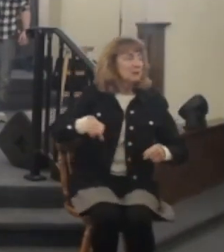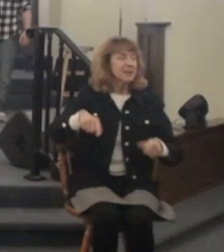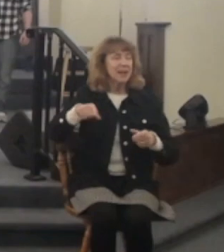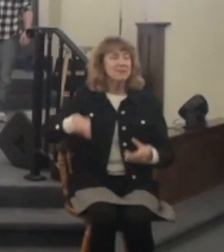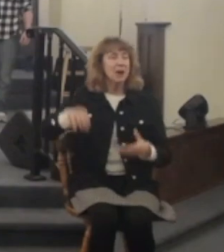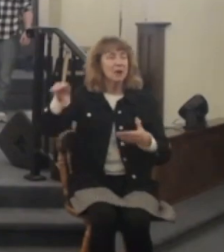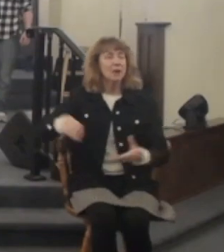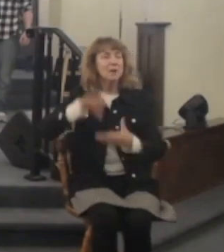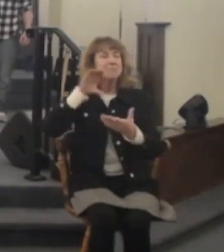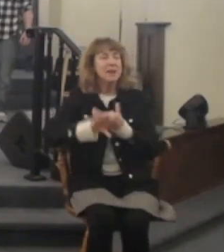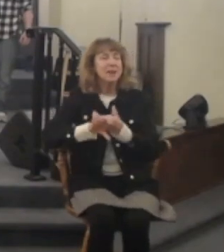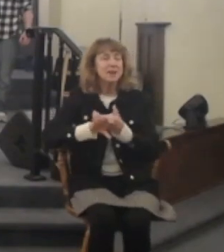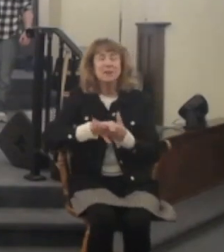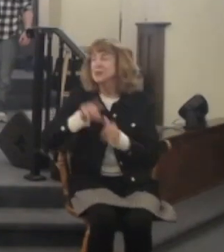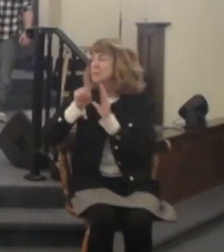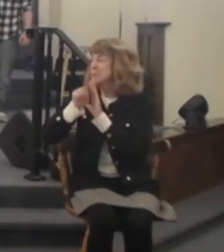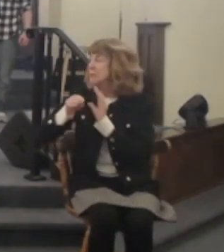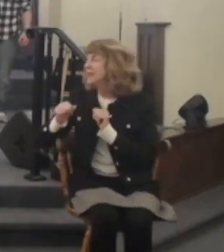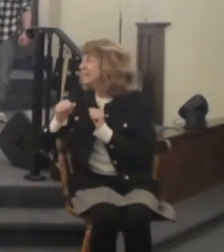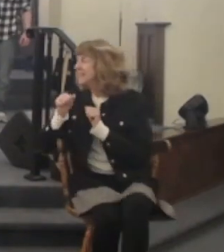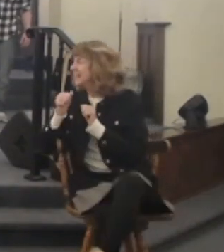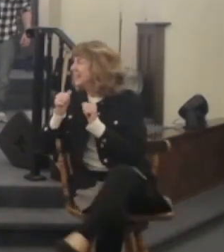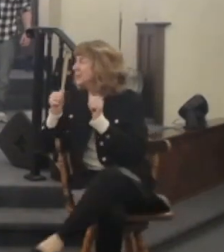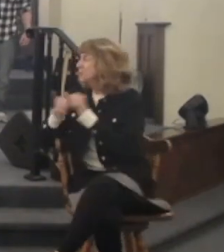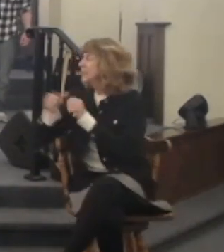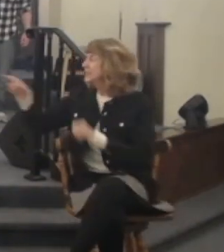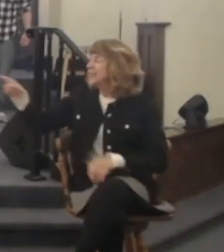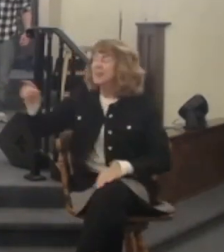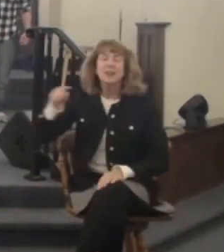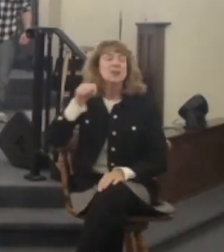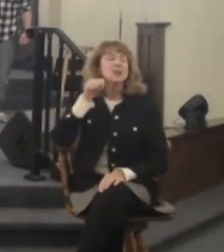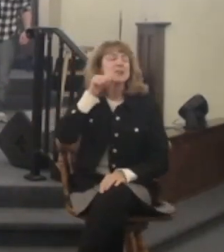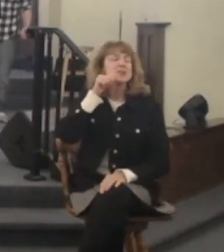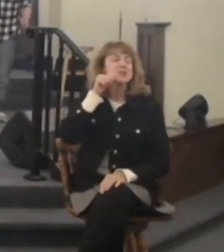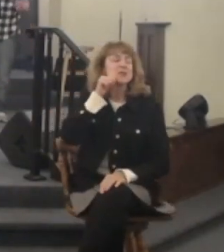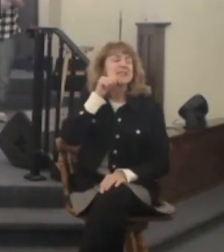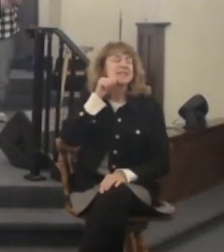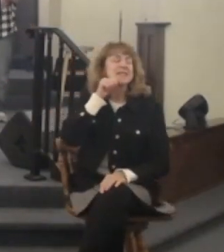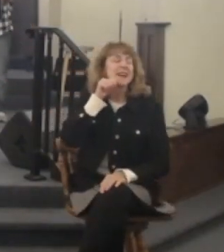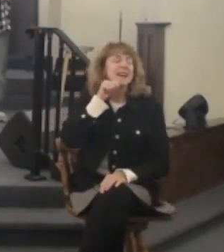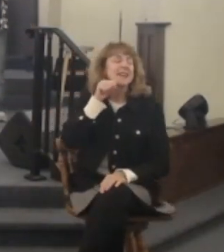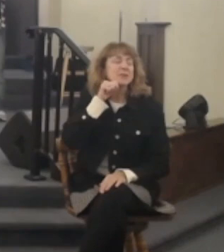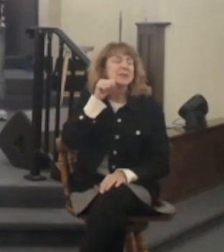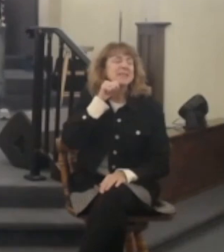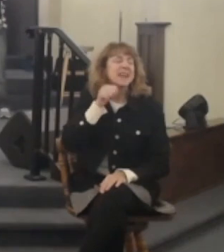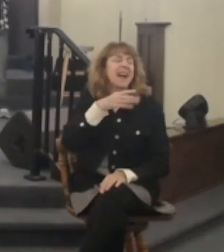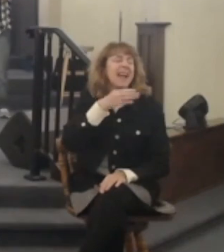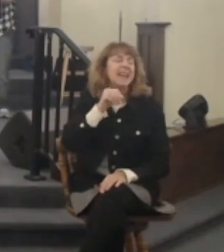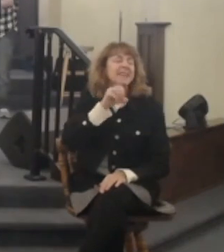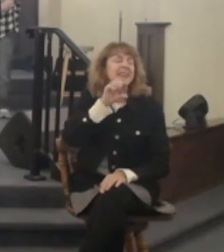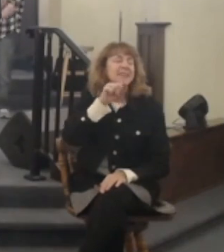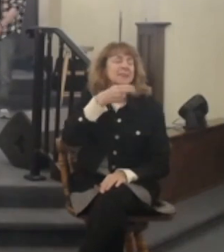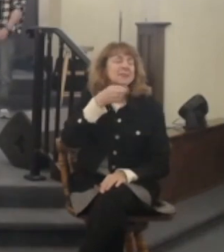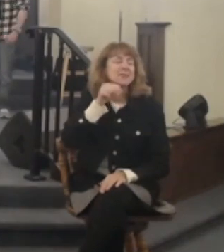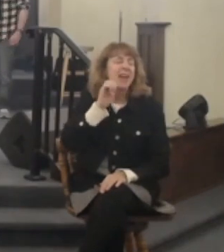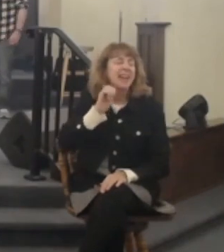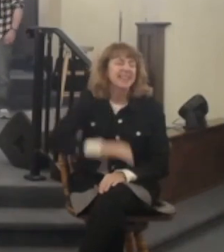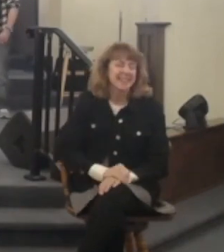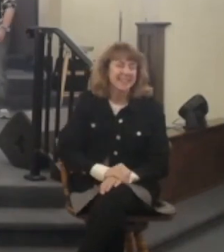by the lovely Teresa and Shane. Lovely Shane first.